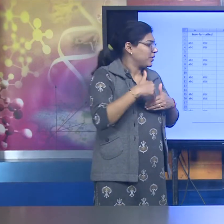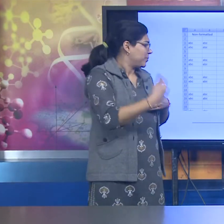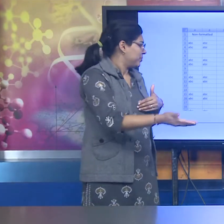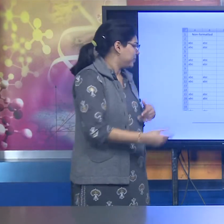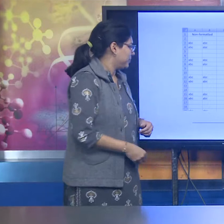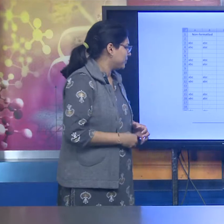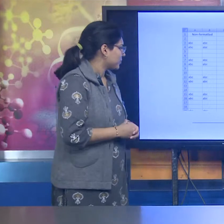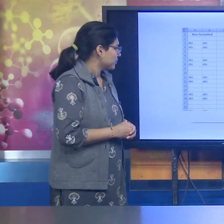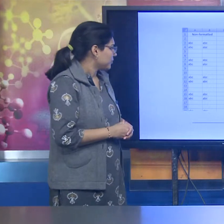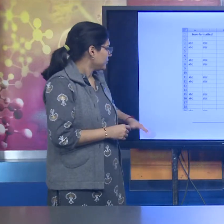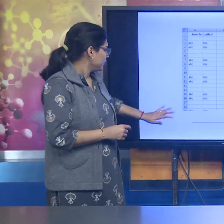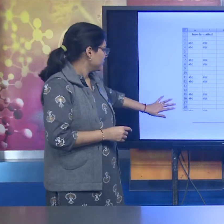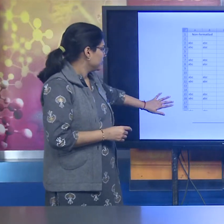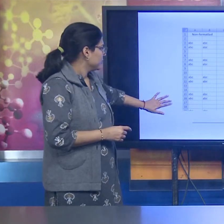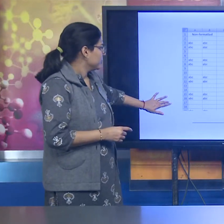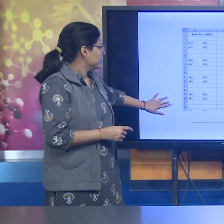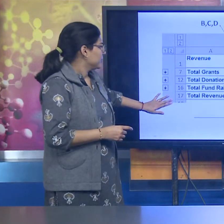blank given below.